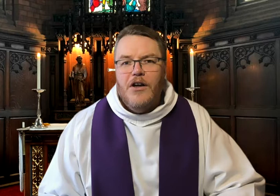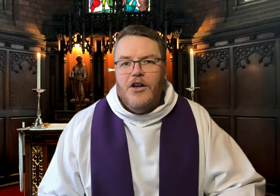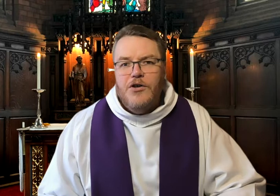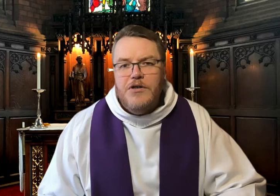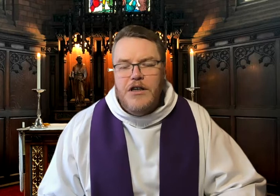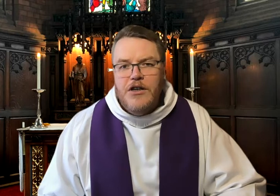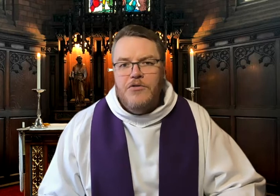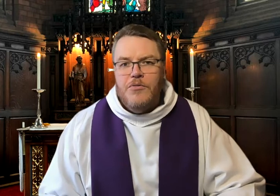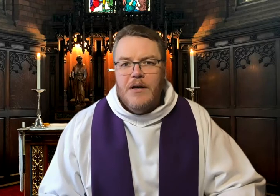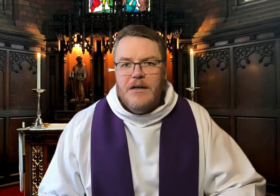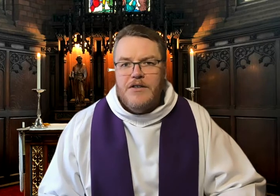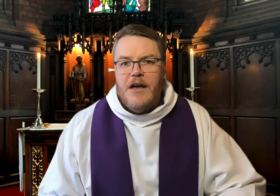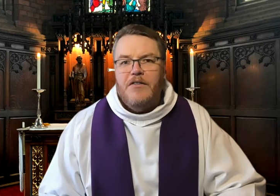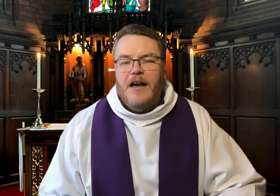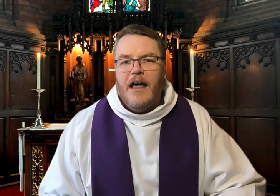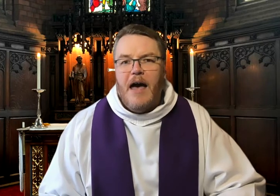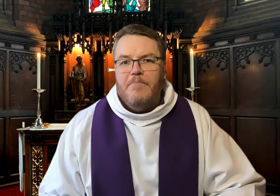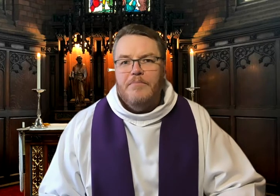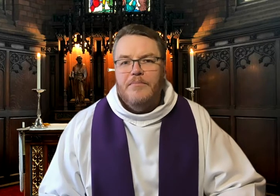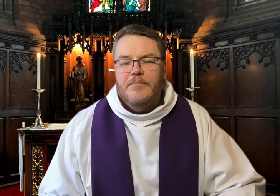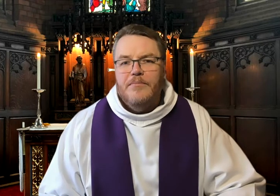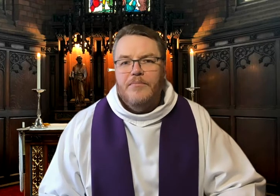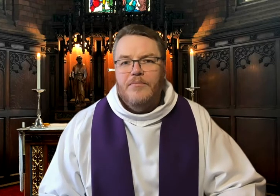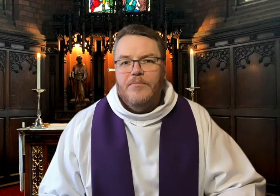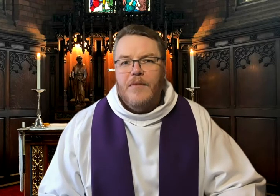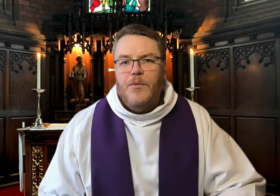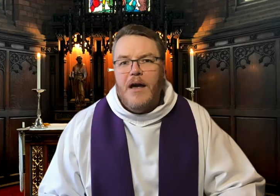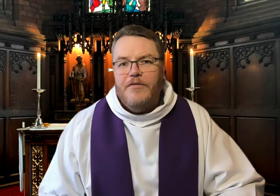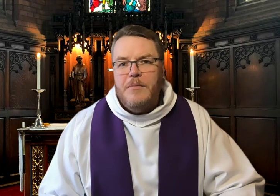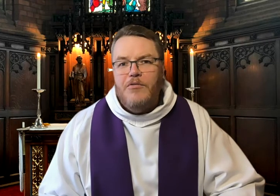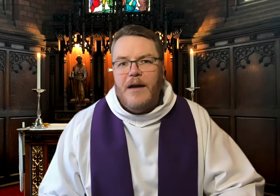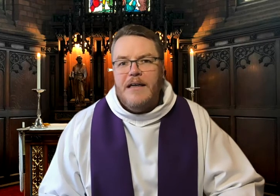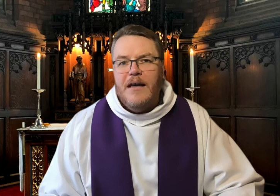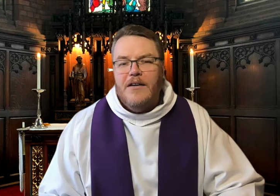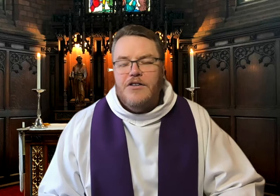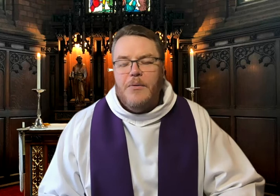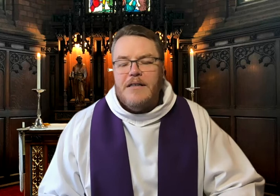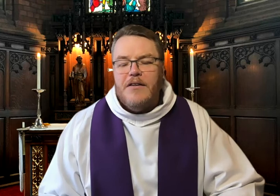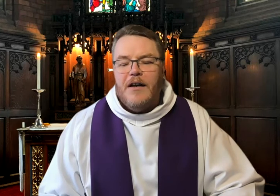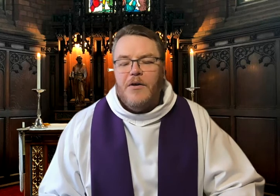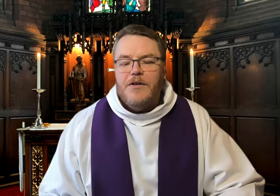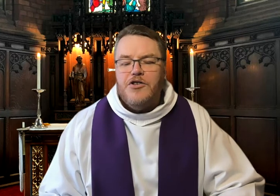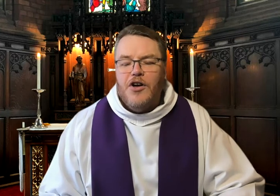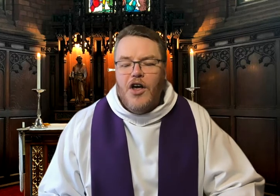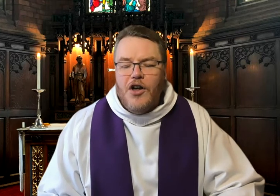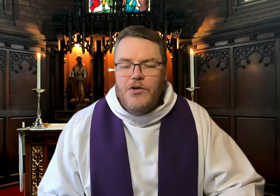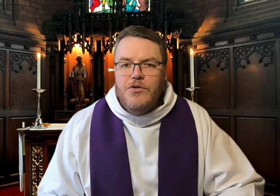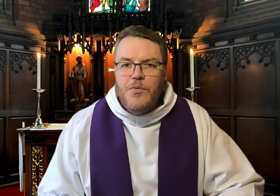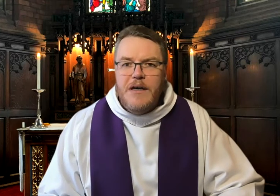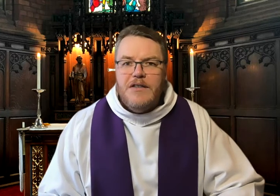who do you say that I am?" And we have to be ready to answer that question. Who do we